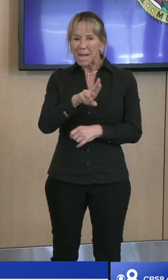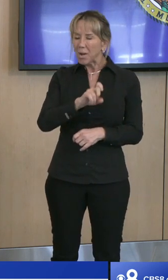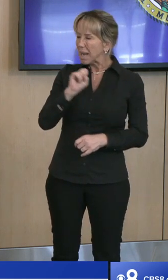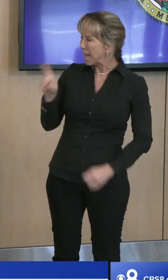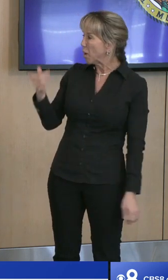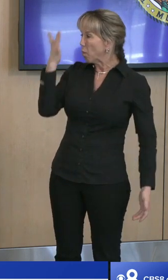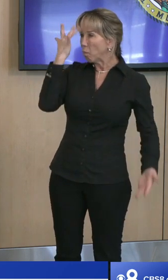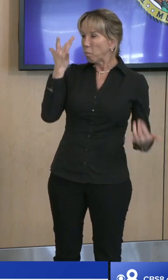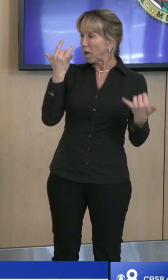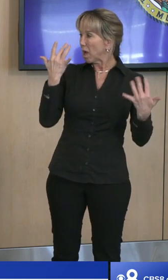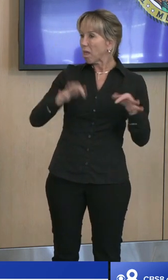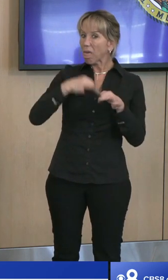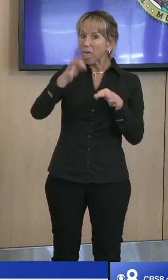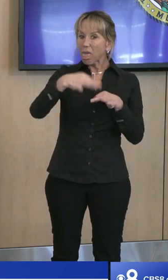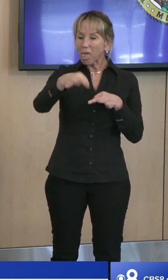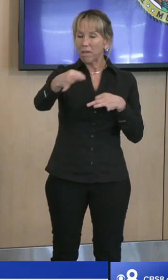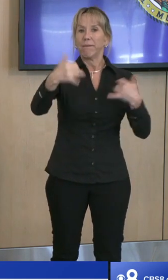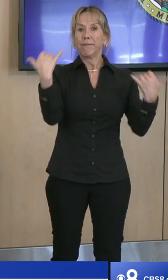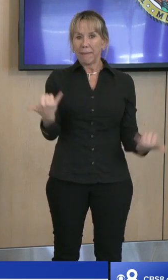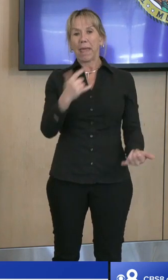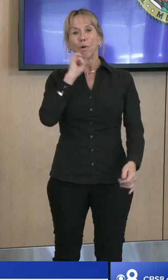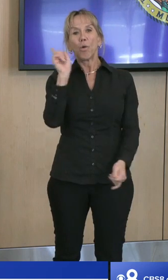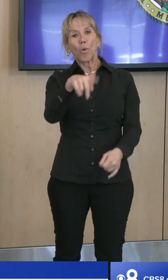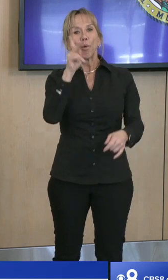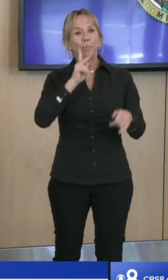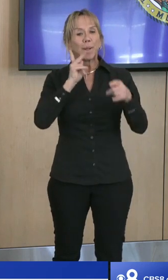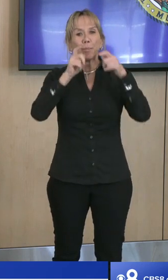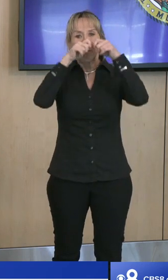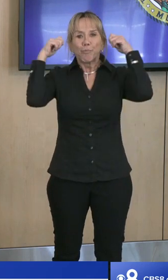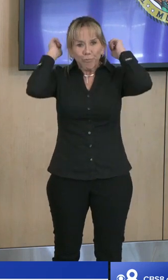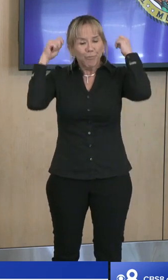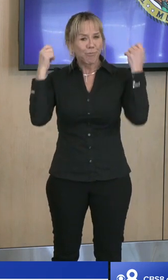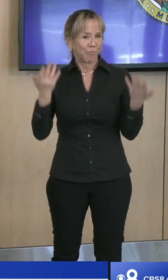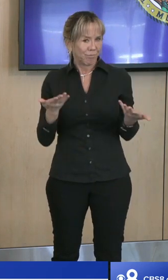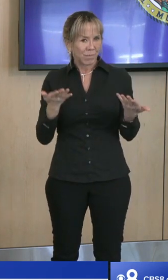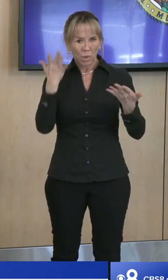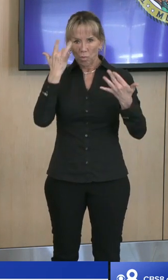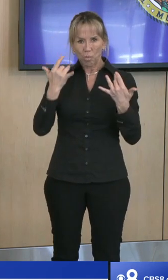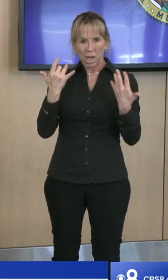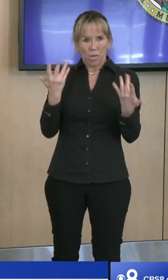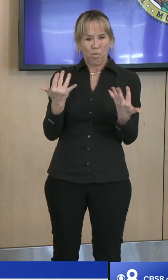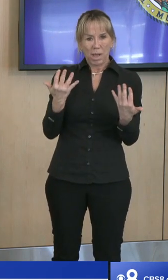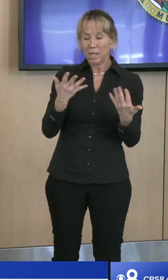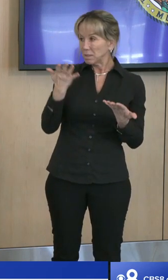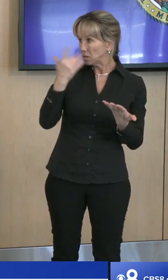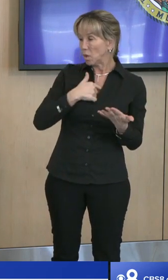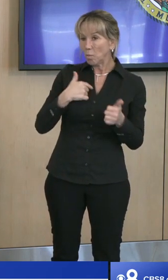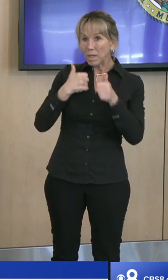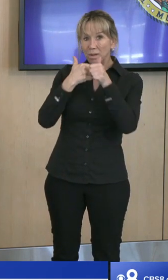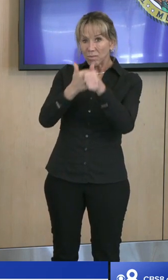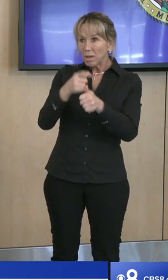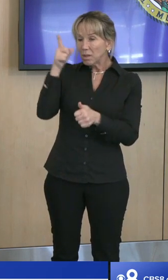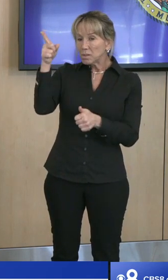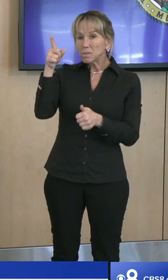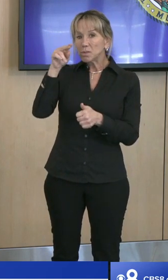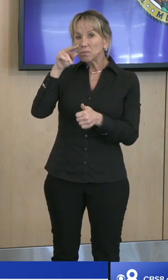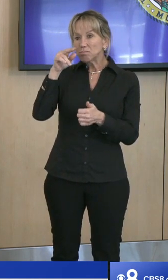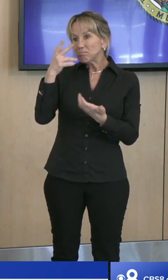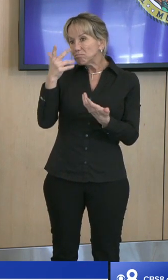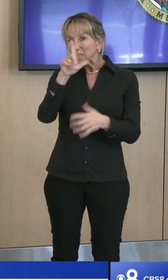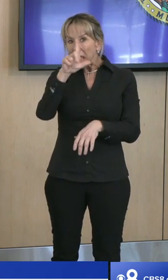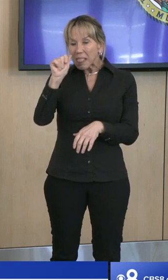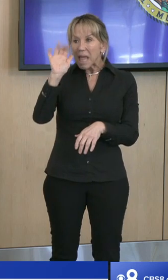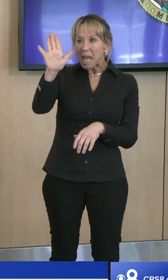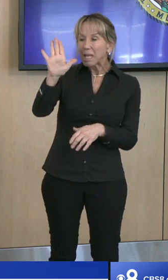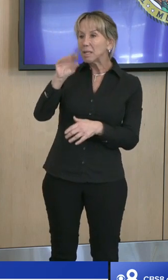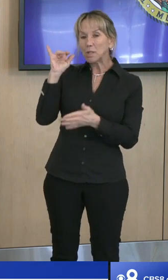What changed so that we are now asking people to do this, and are we following the lead from LA and New York? Well, you know,